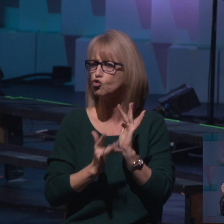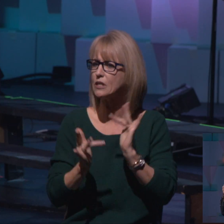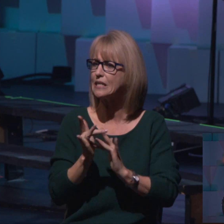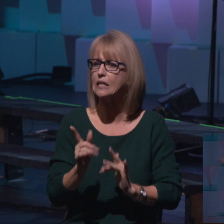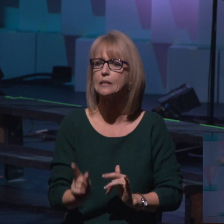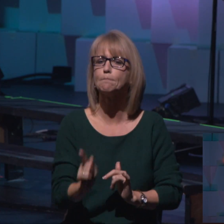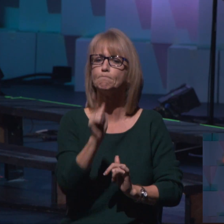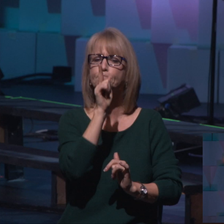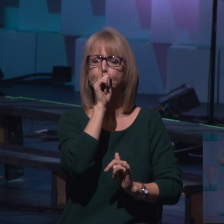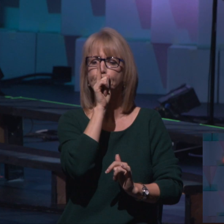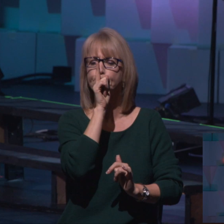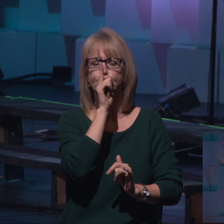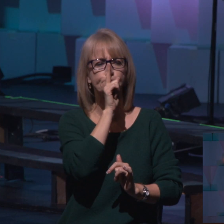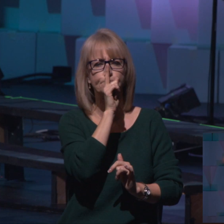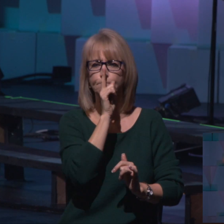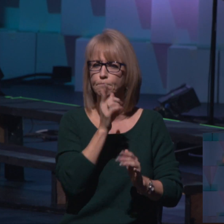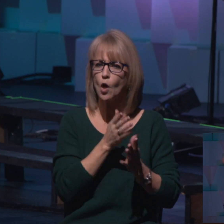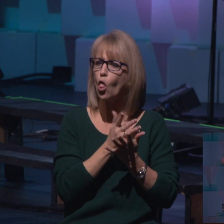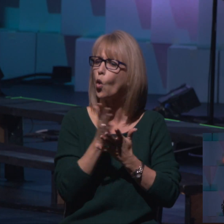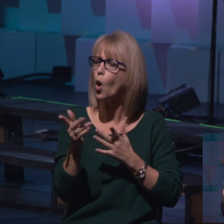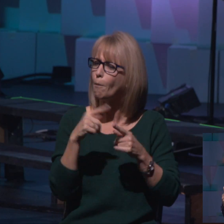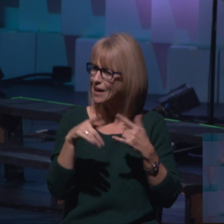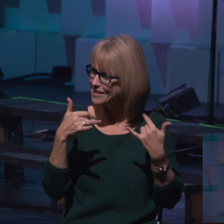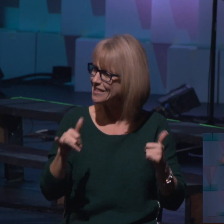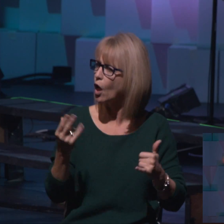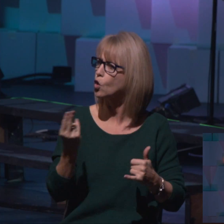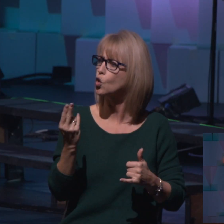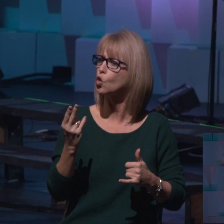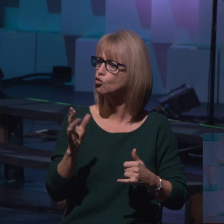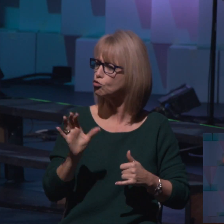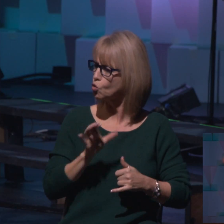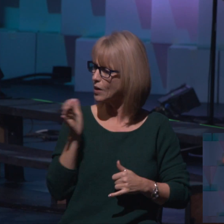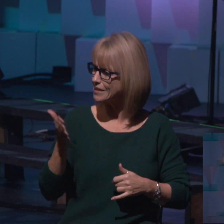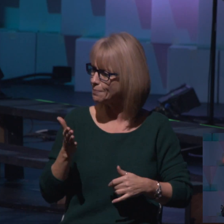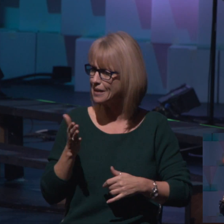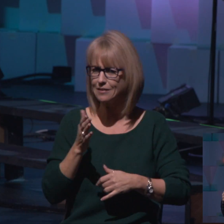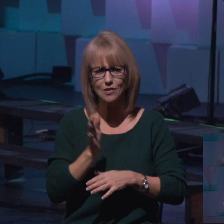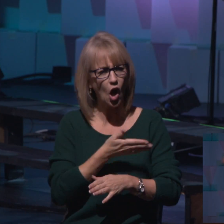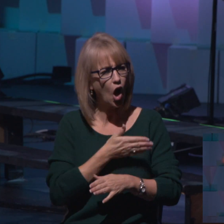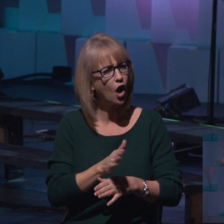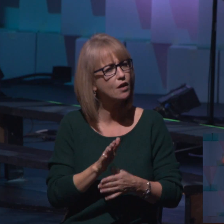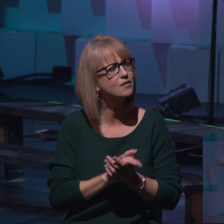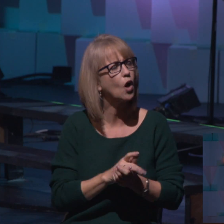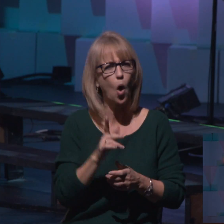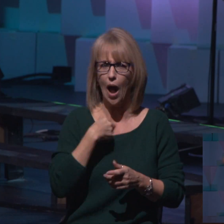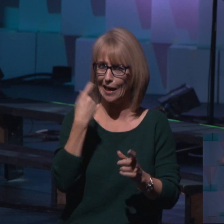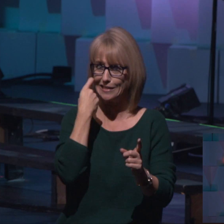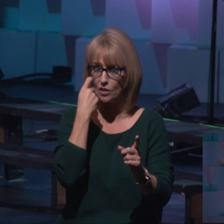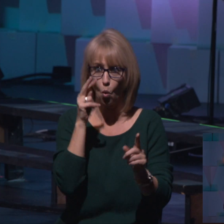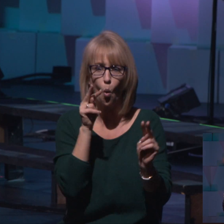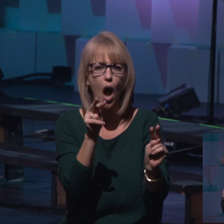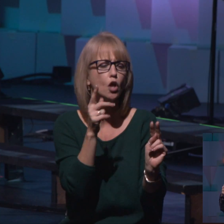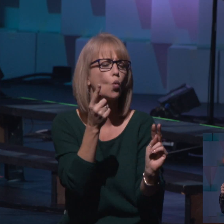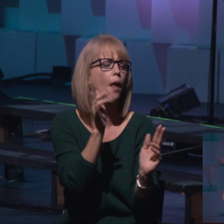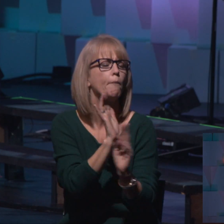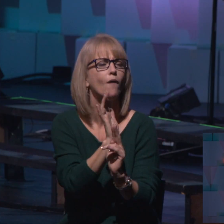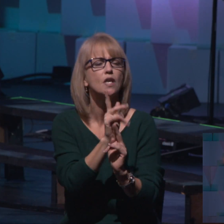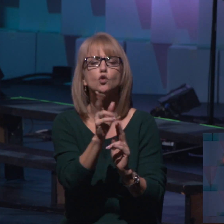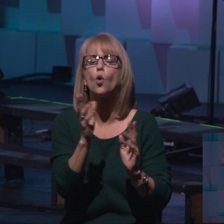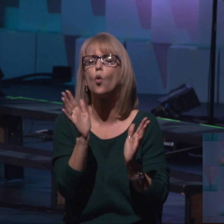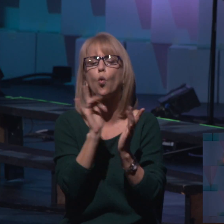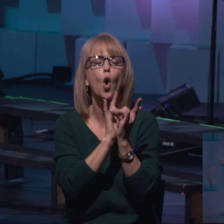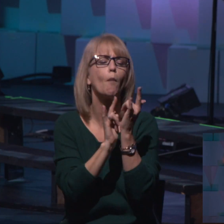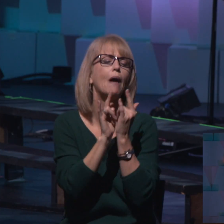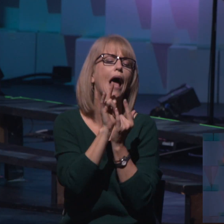movie, and then still they use those songs. And one we watched recently, it was the romantic part of the song where they're doing their